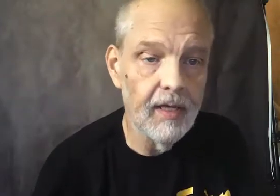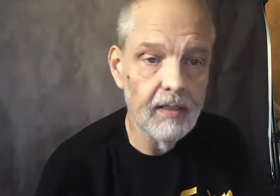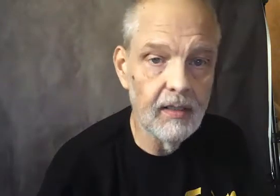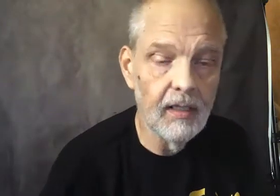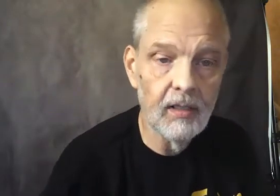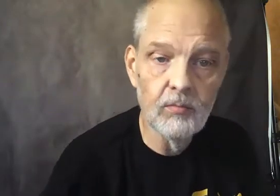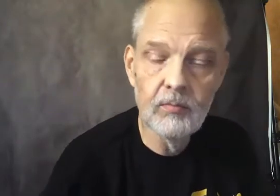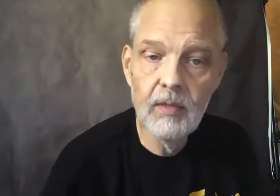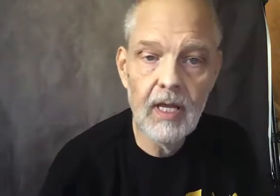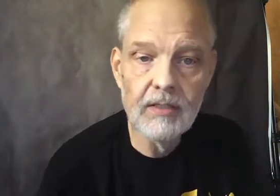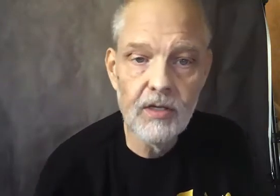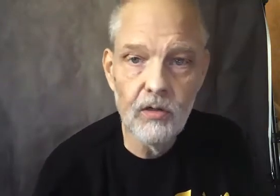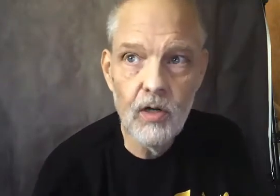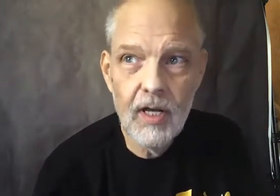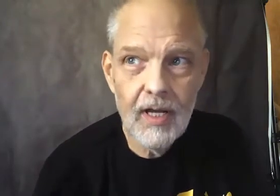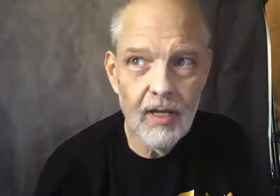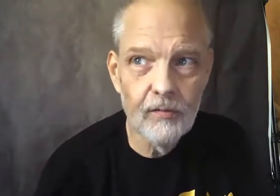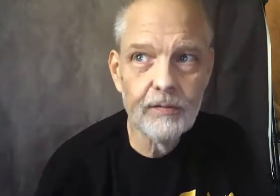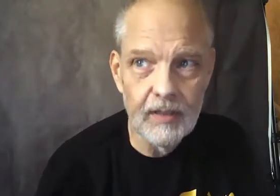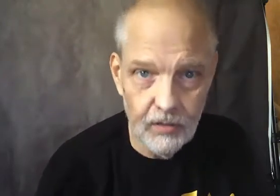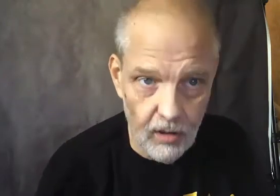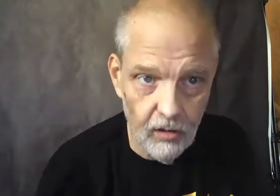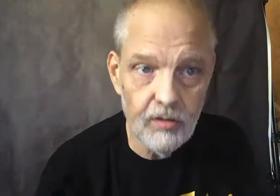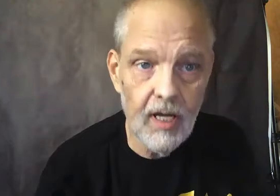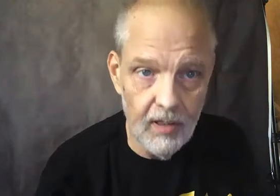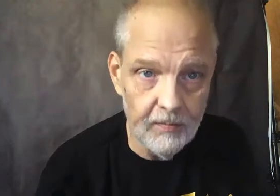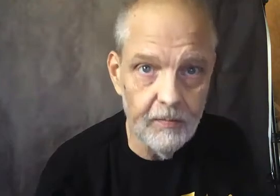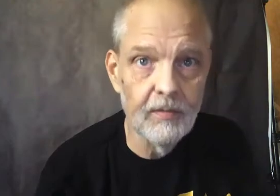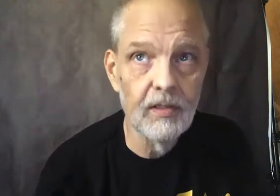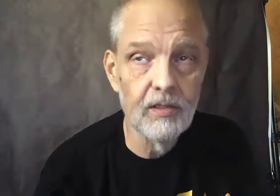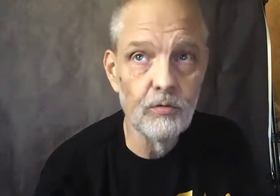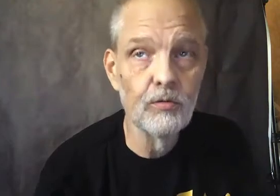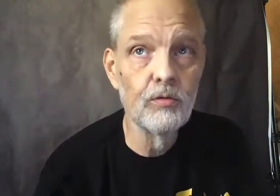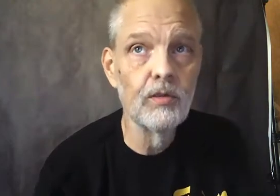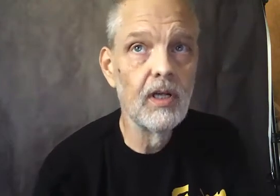And so it took a long time to